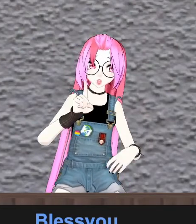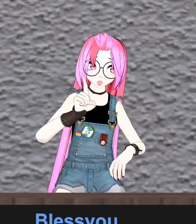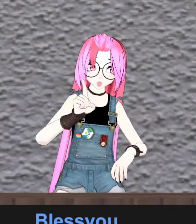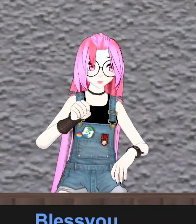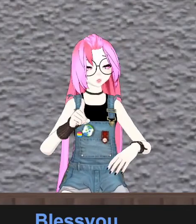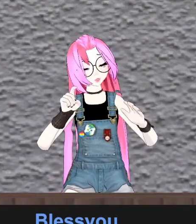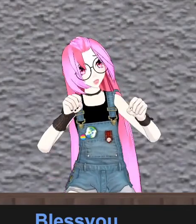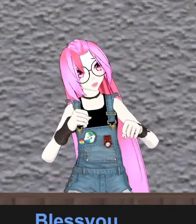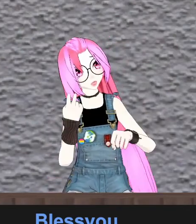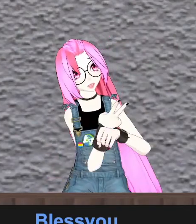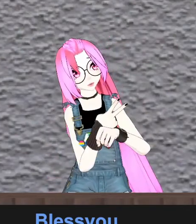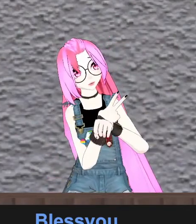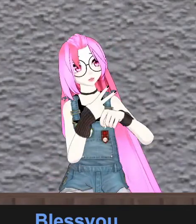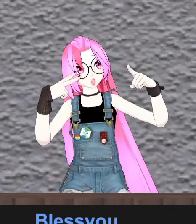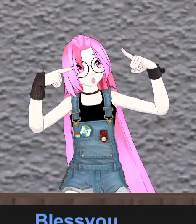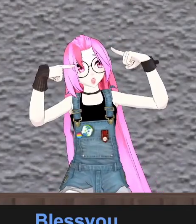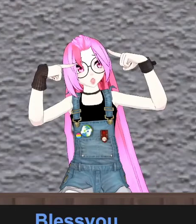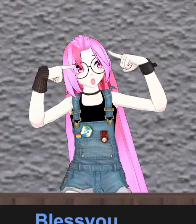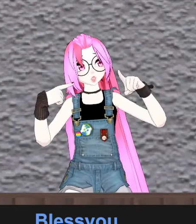asked, can I try on your glasses?